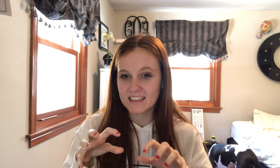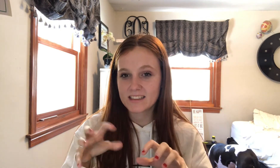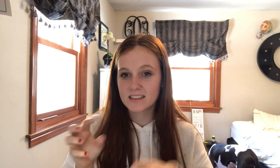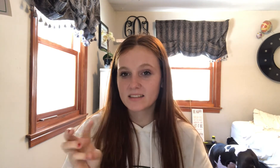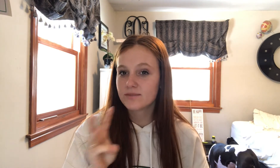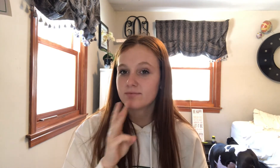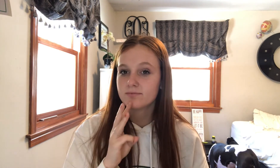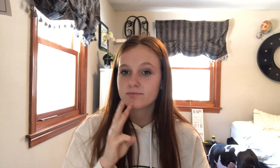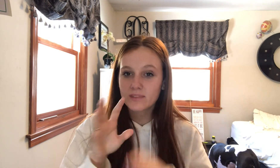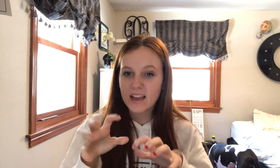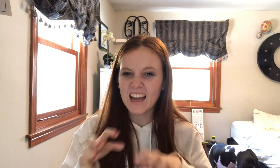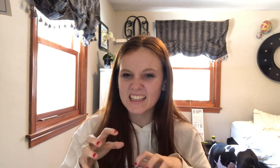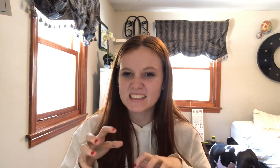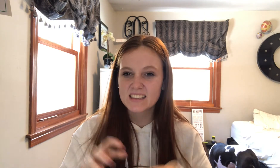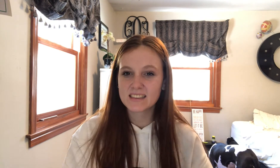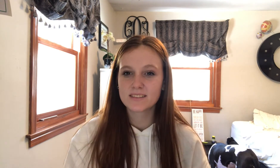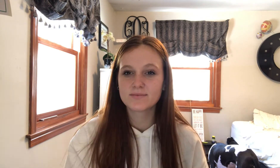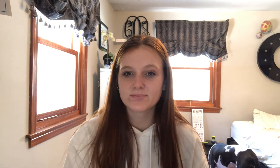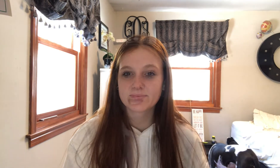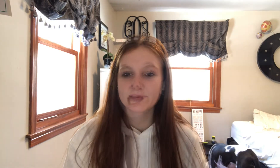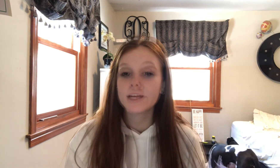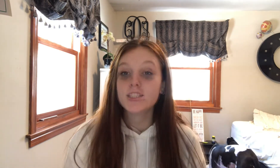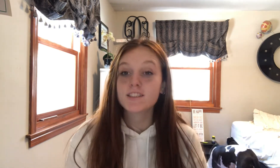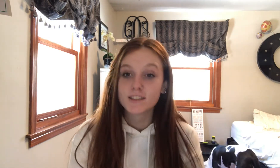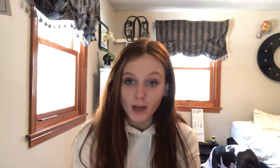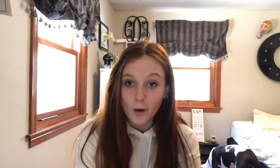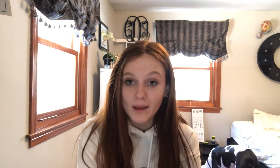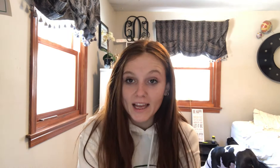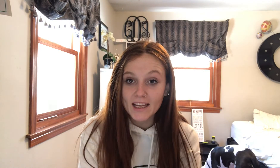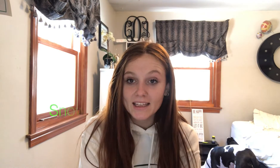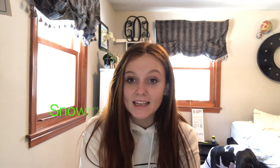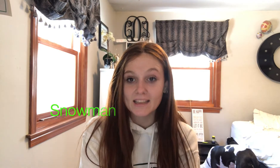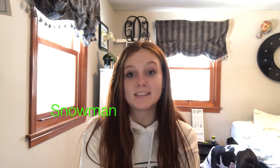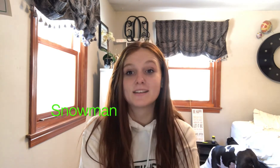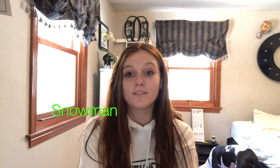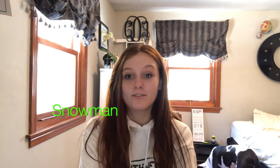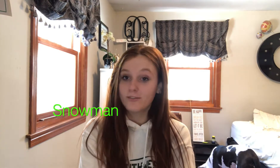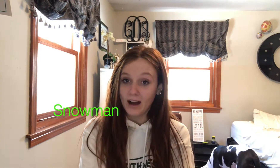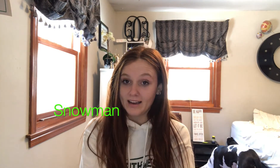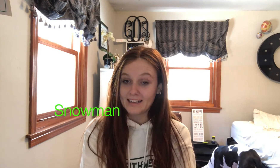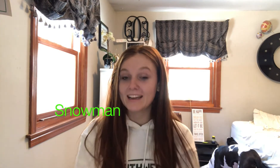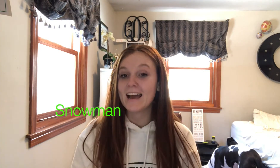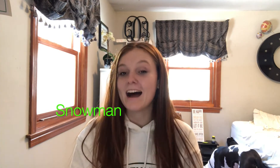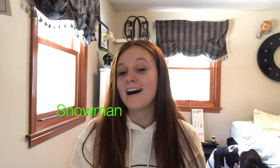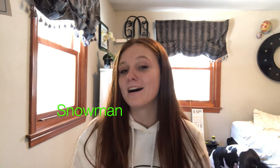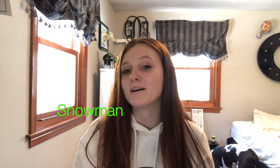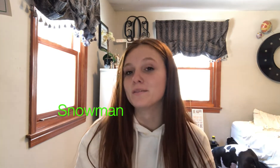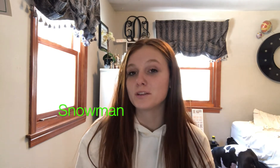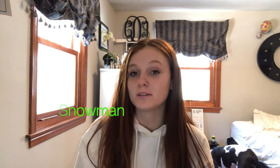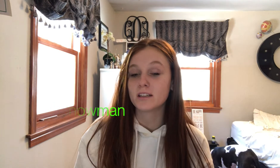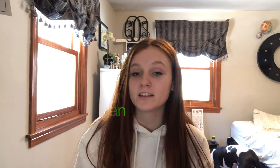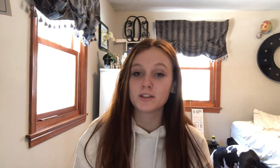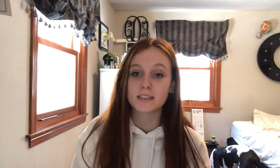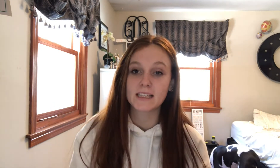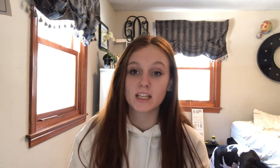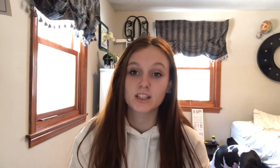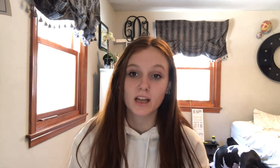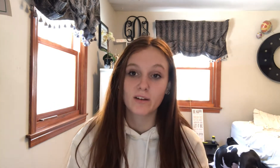ice. Ice. Snowman is fun. You literally do the sign snow and then